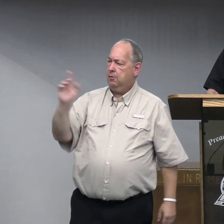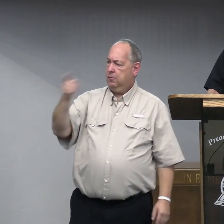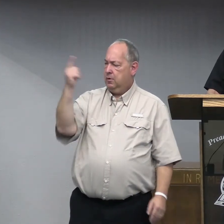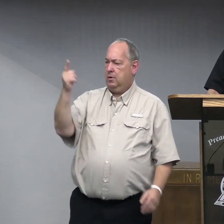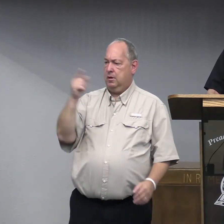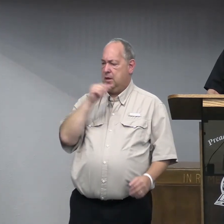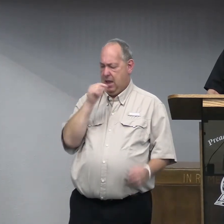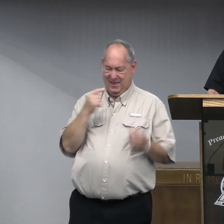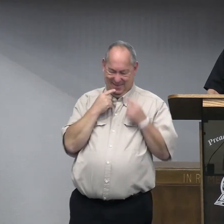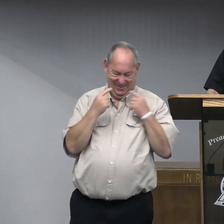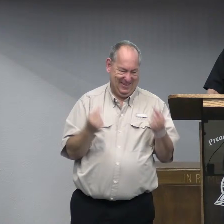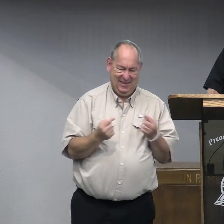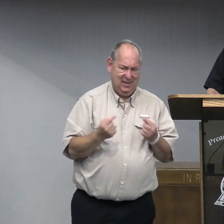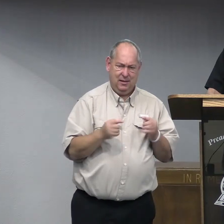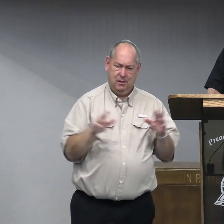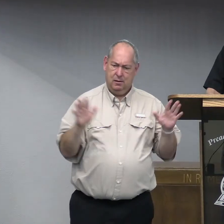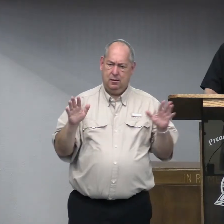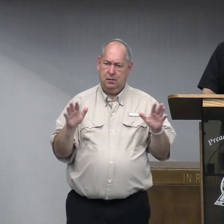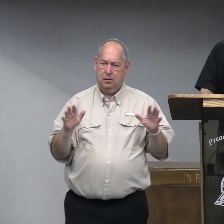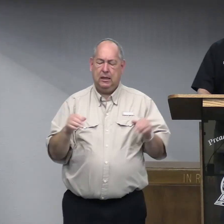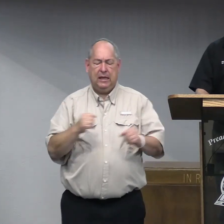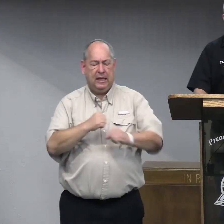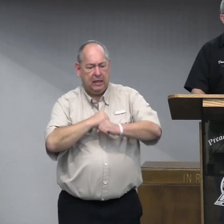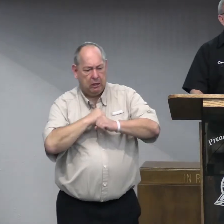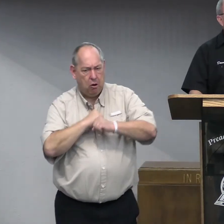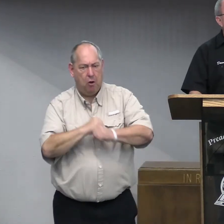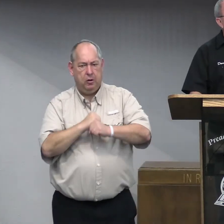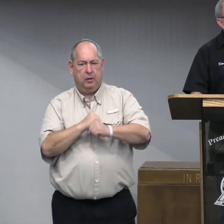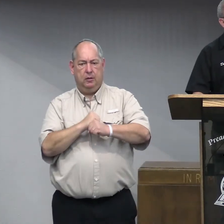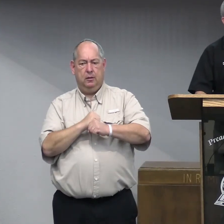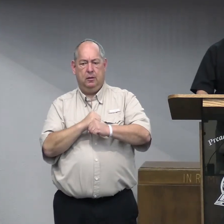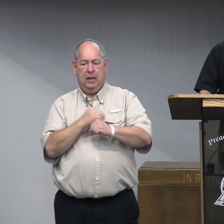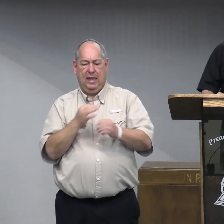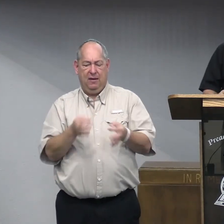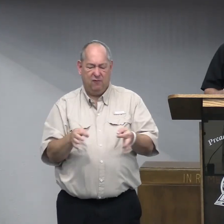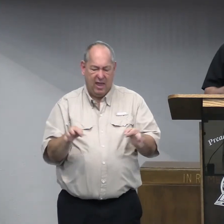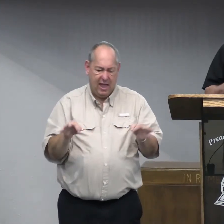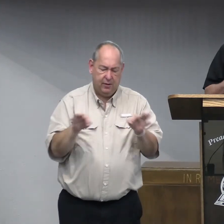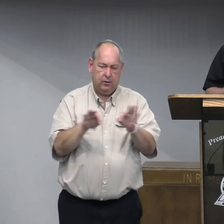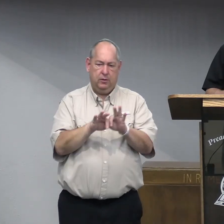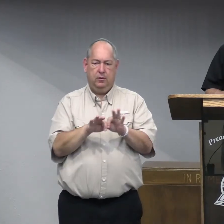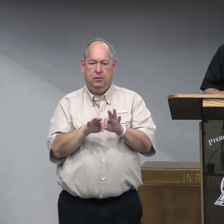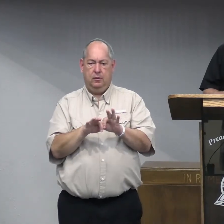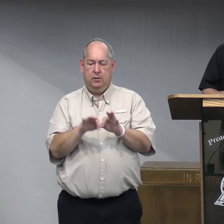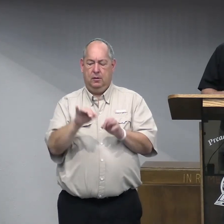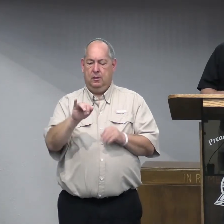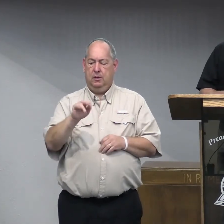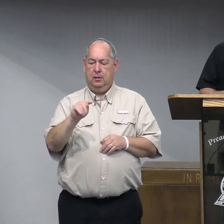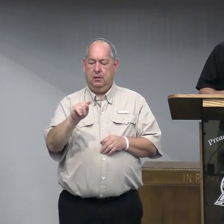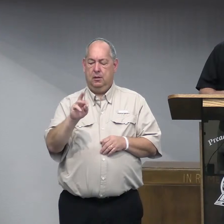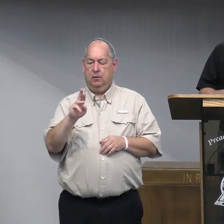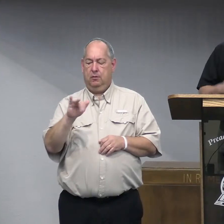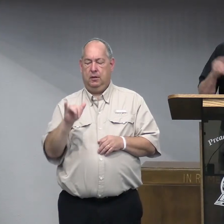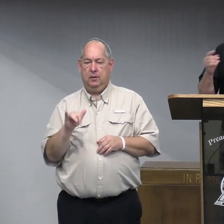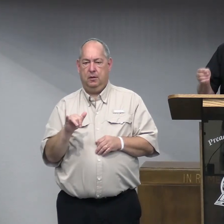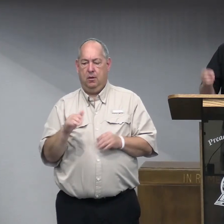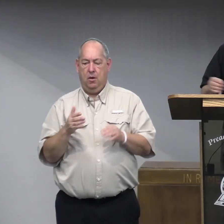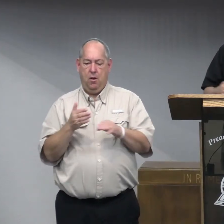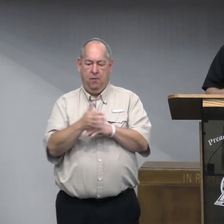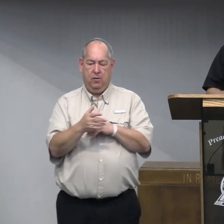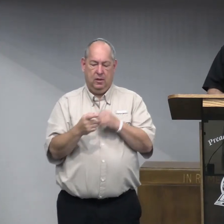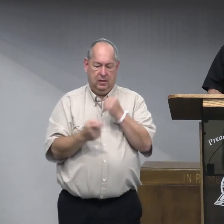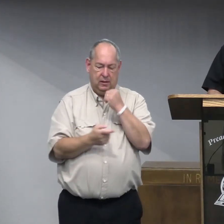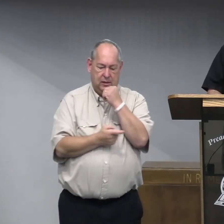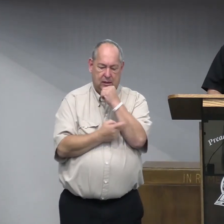rather than sin. He guarded and valued his integrity over the